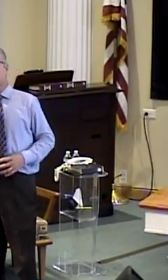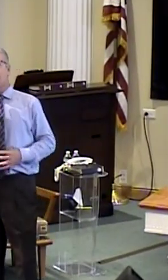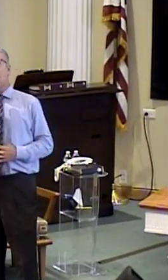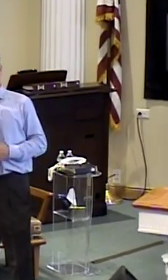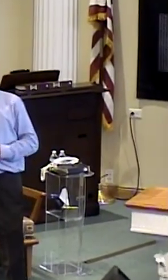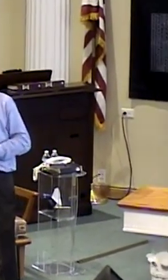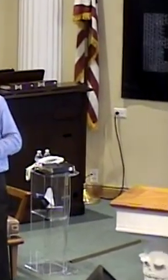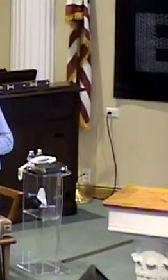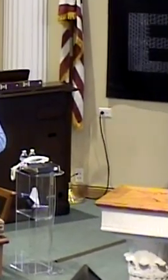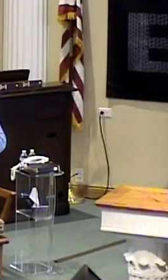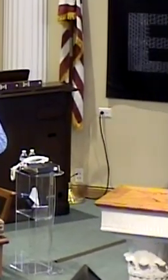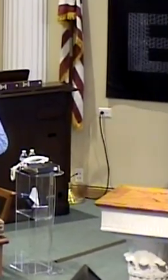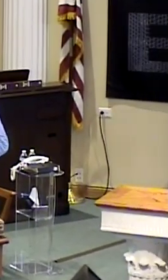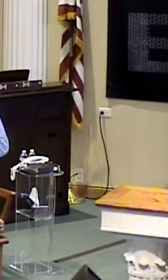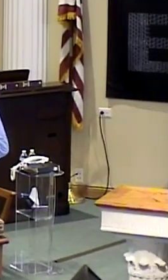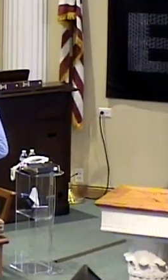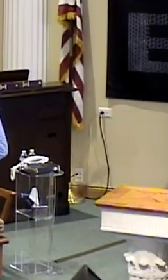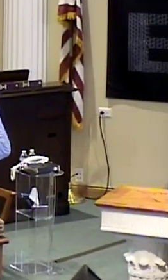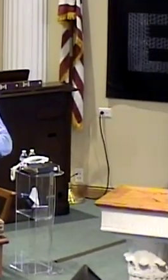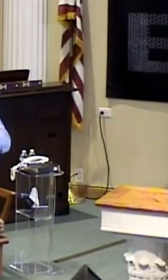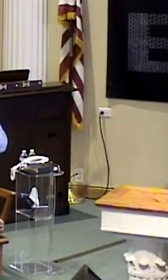well, since you're already talking to me,